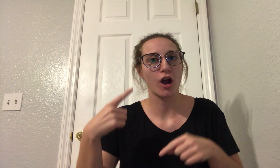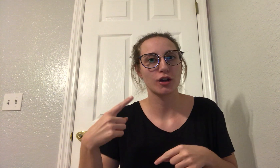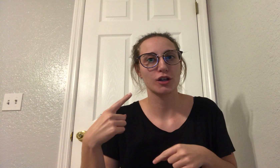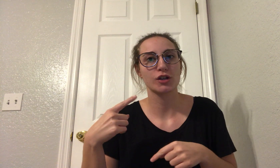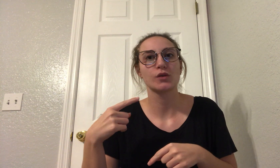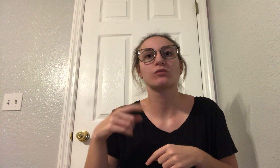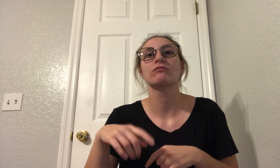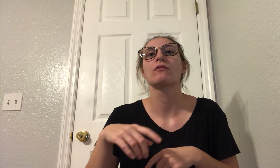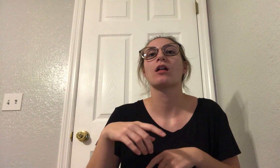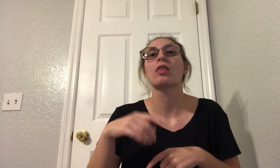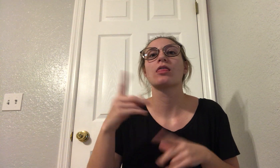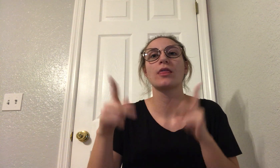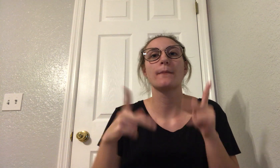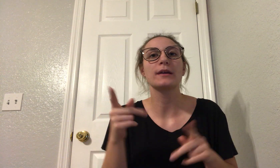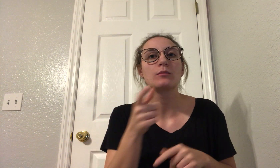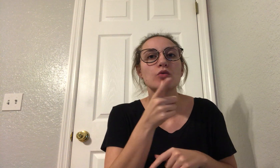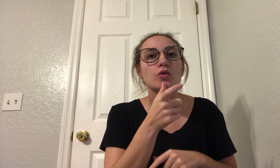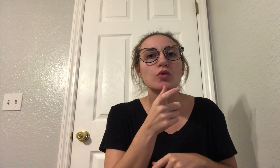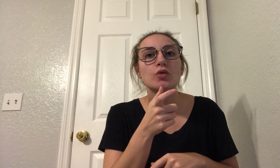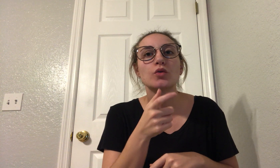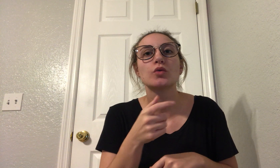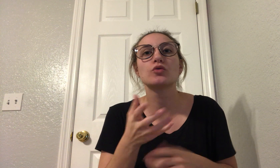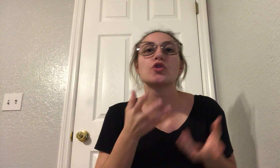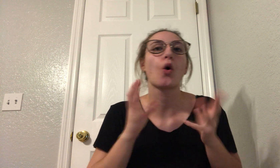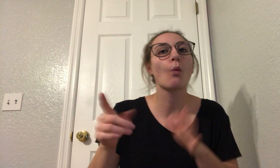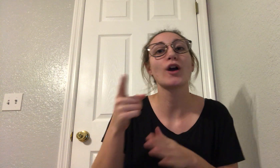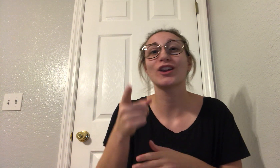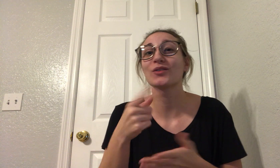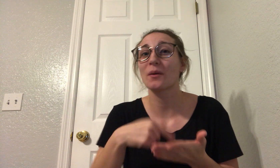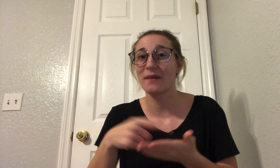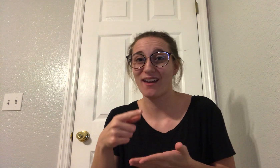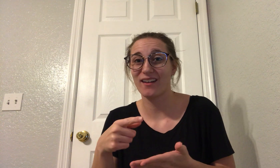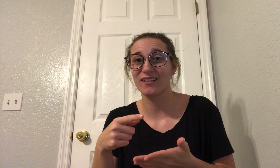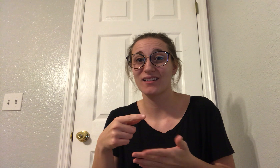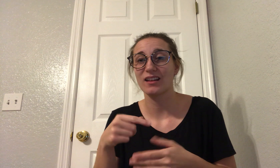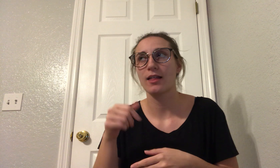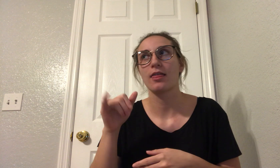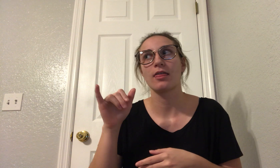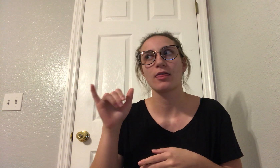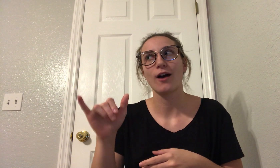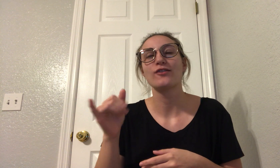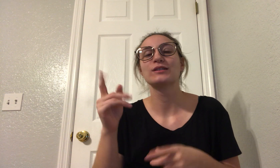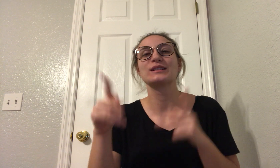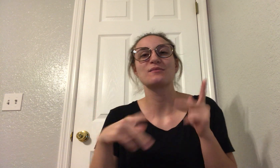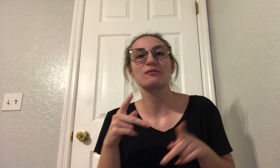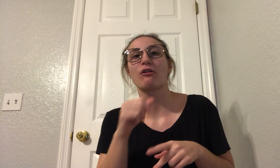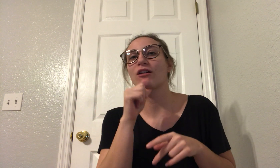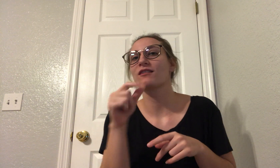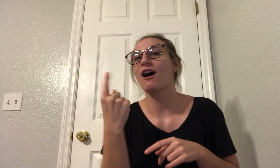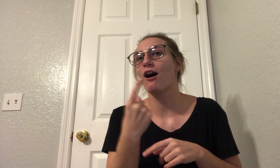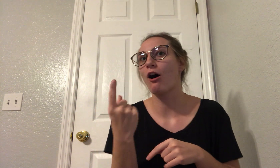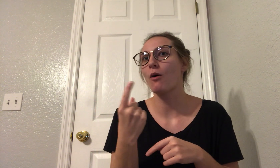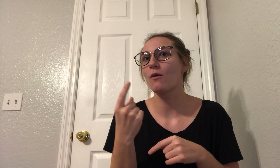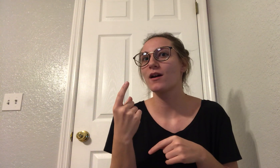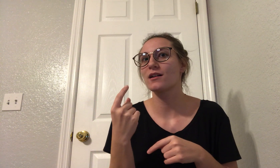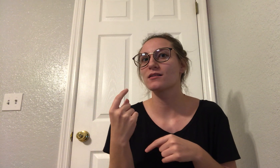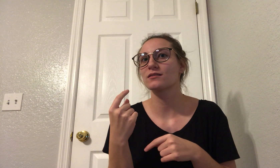always, it's oftentimes inversely proportional, but when you have to pay in the fitness world for certain